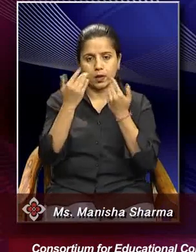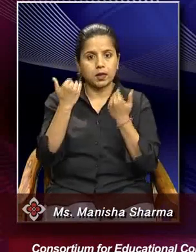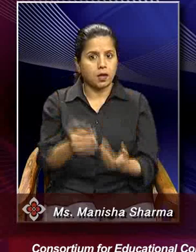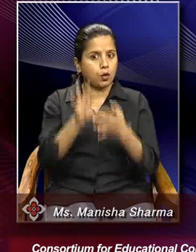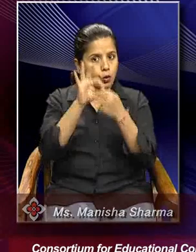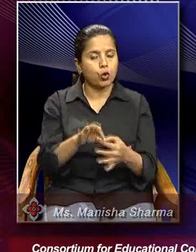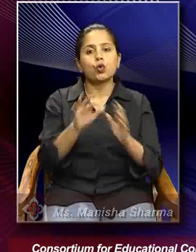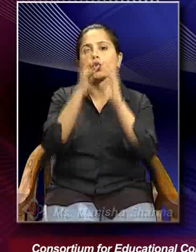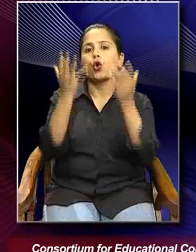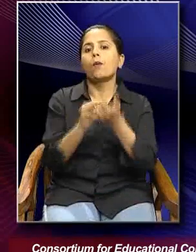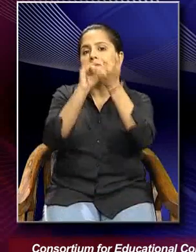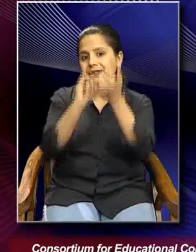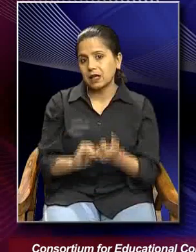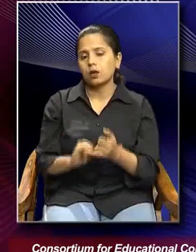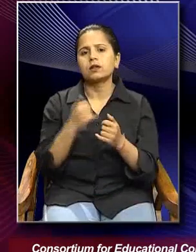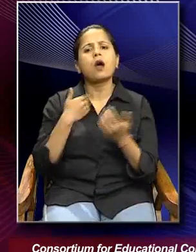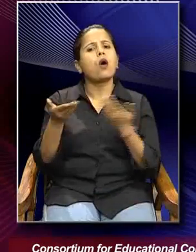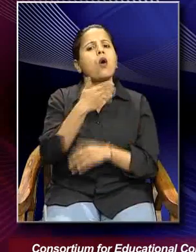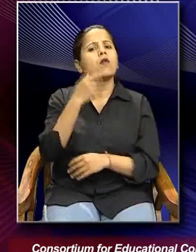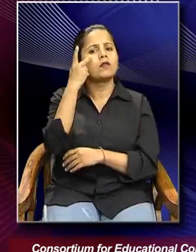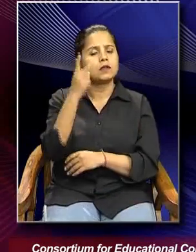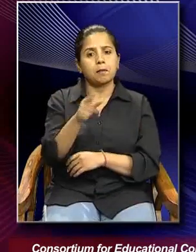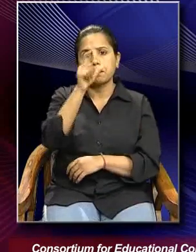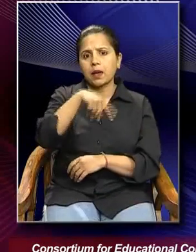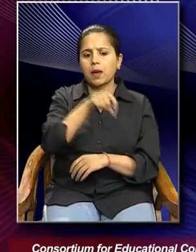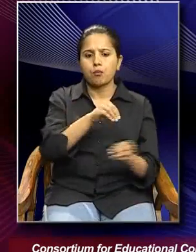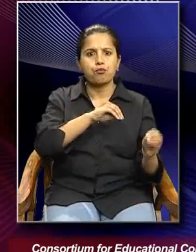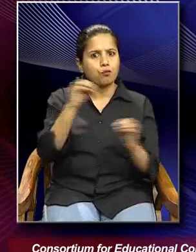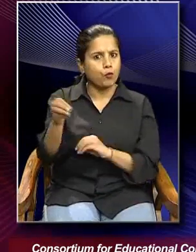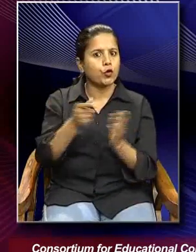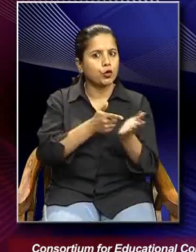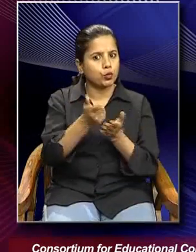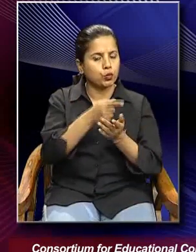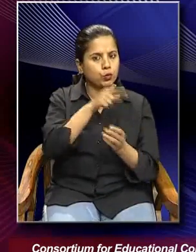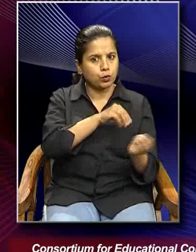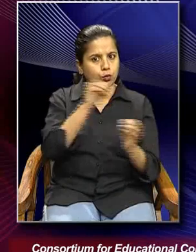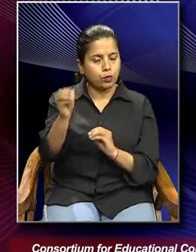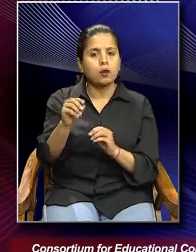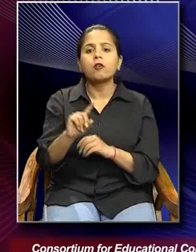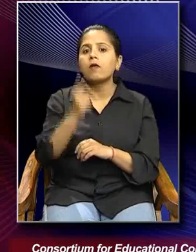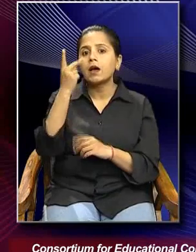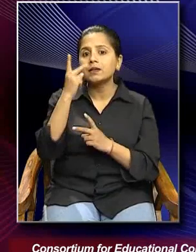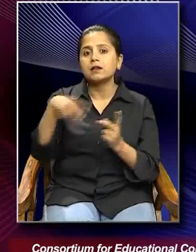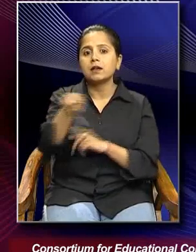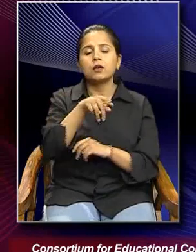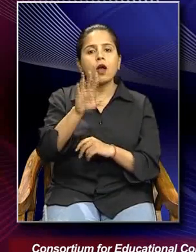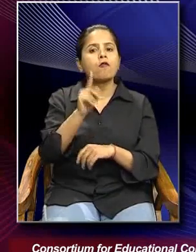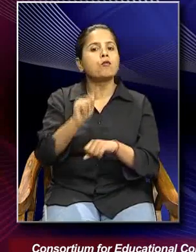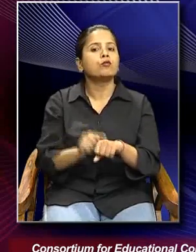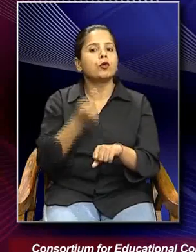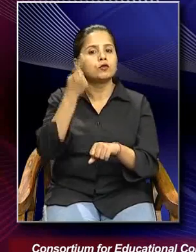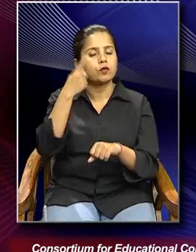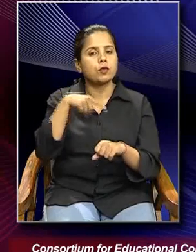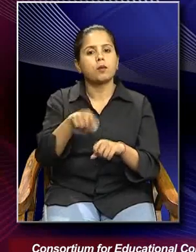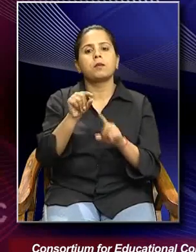of Global South, we see that people tend to move from rural areas, essentially where you have opportunities from